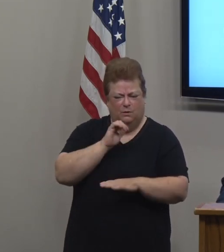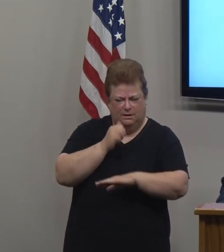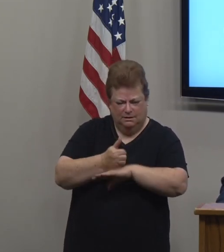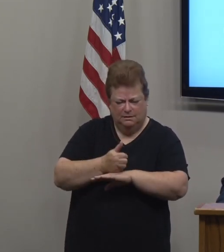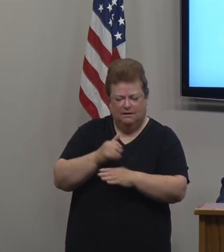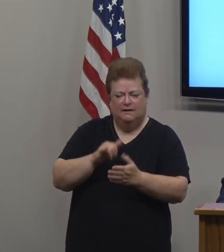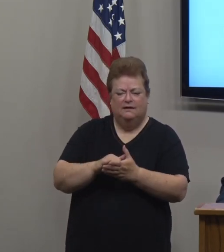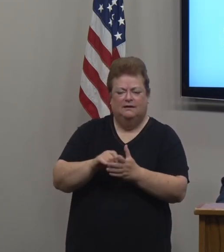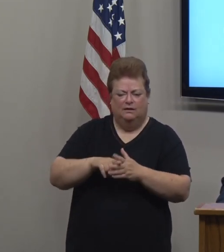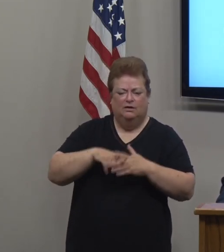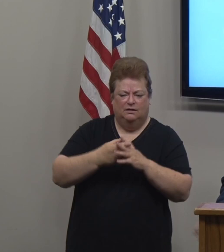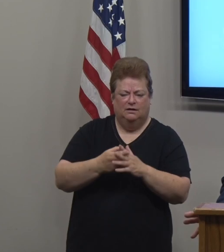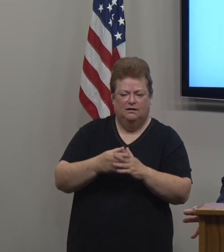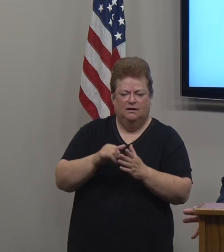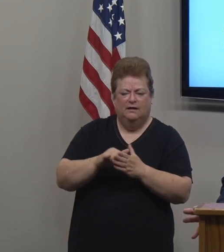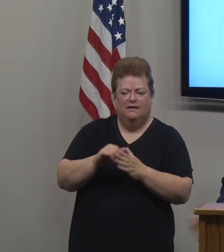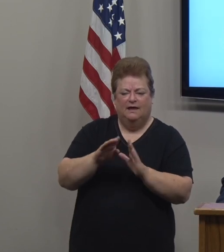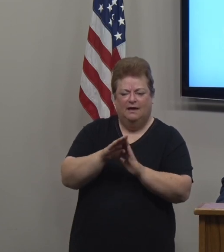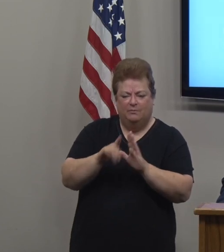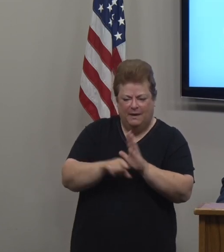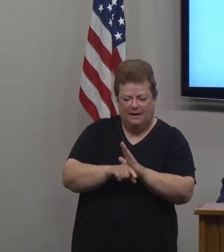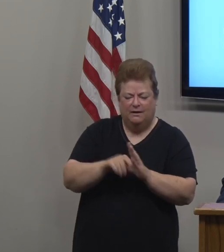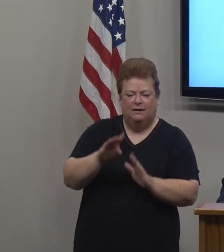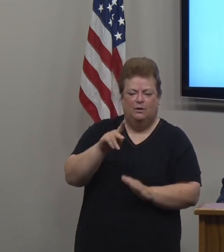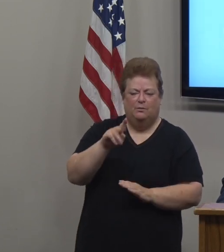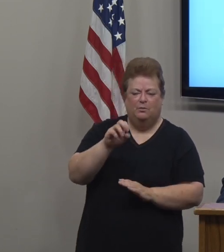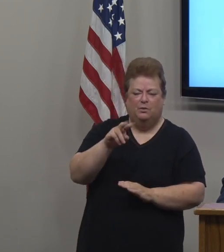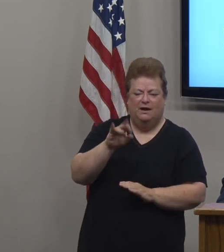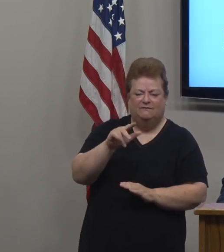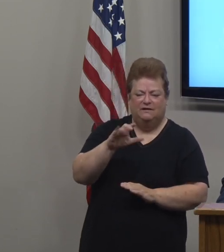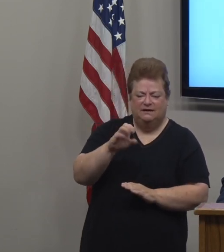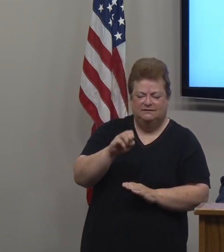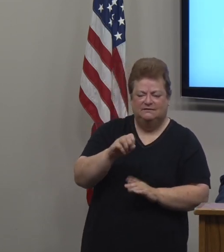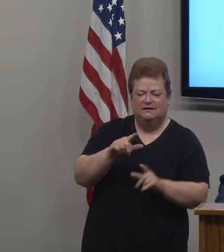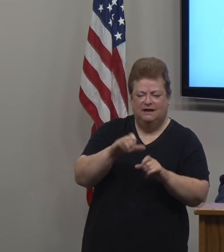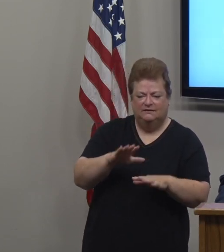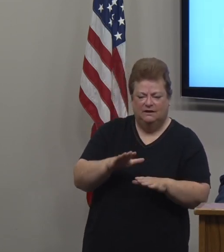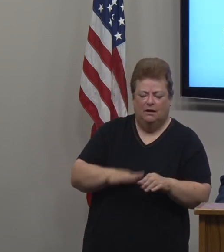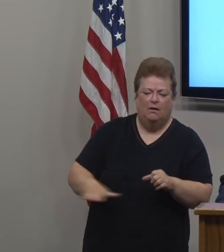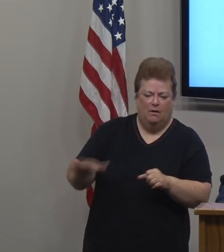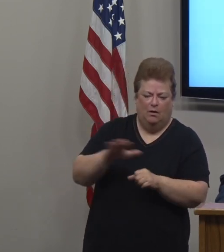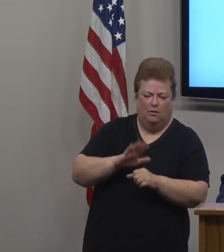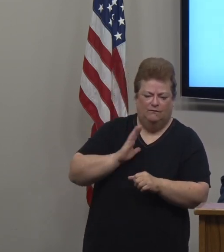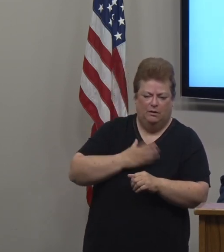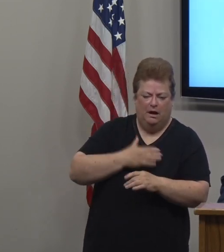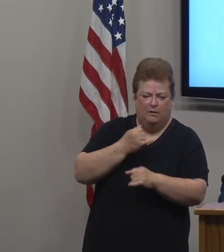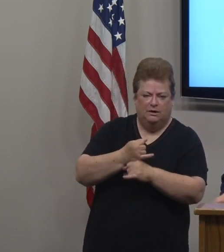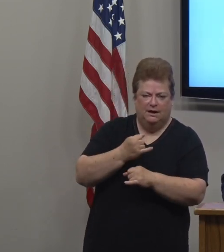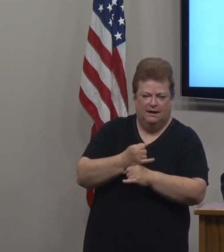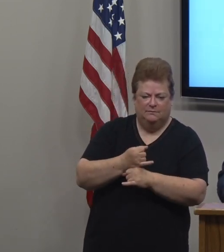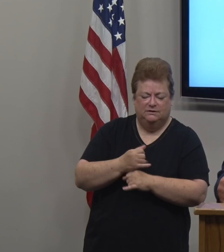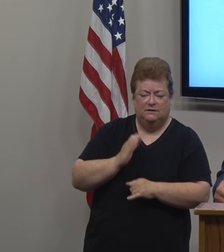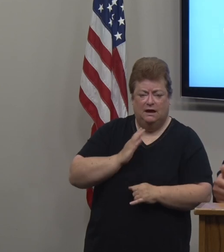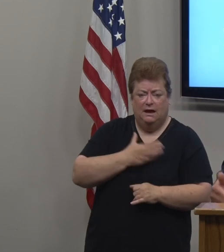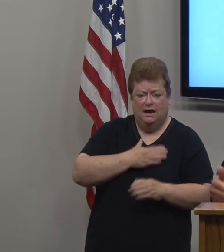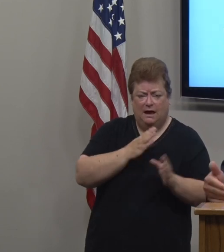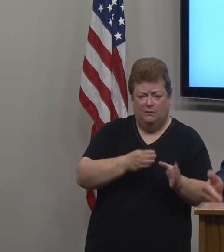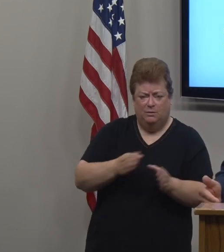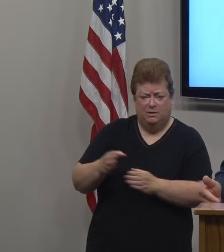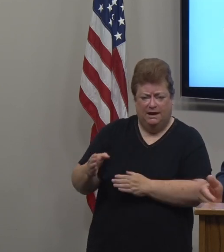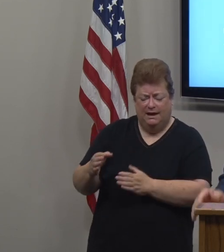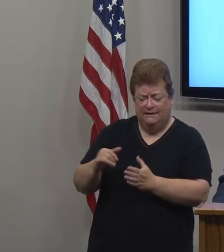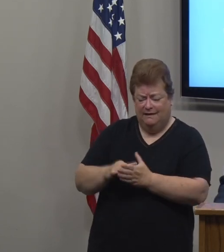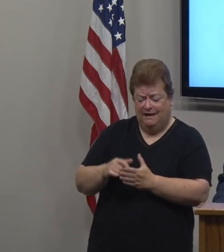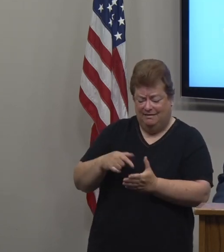implement background or prevalence testing across campus. And so our plan is this